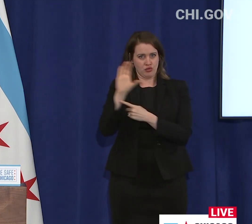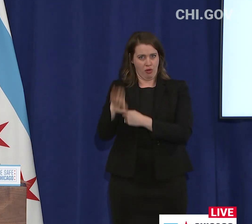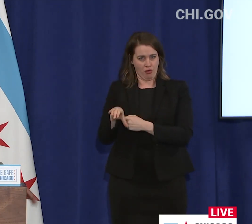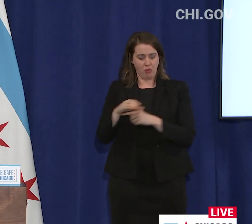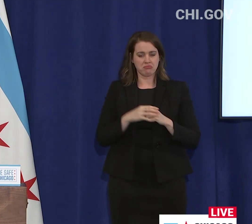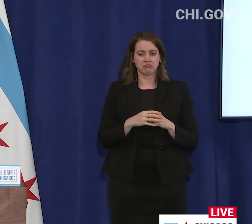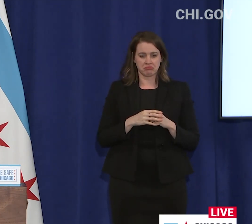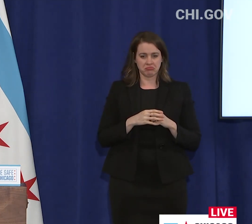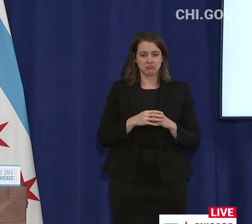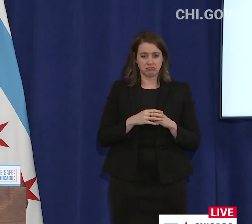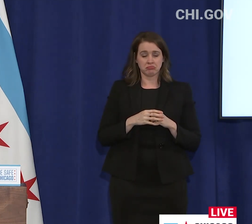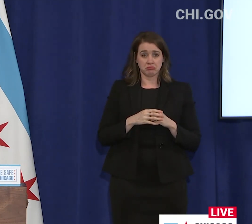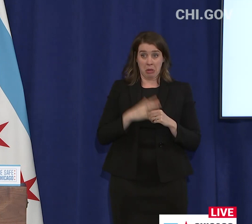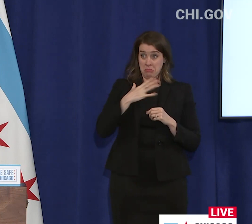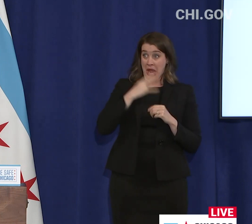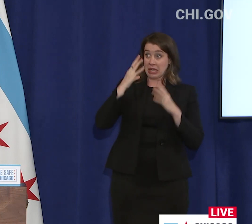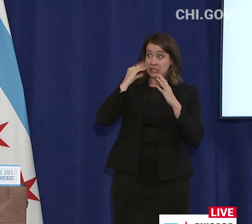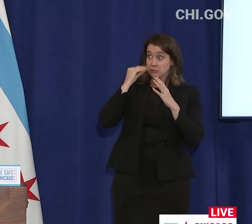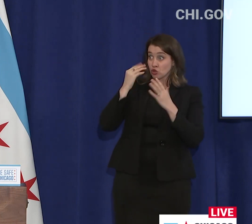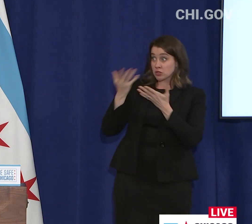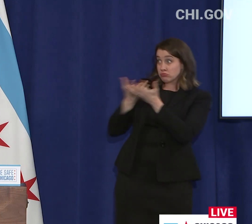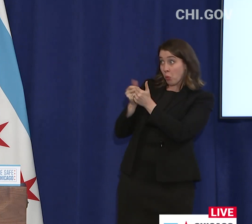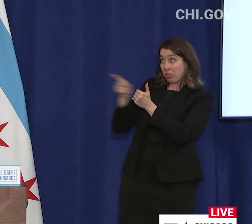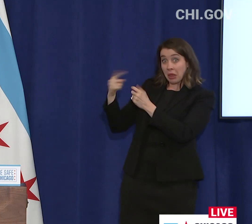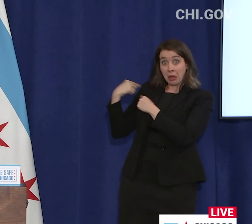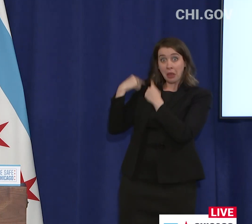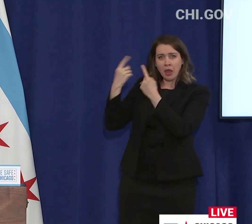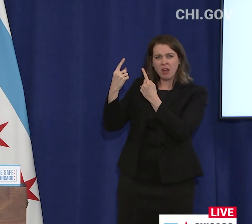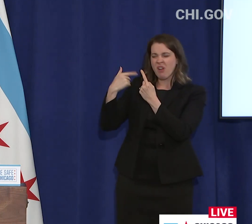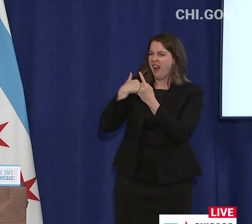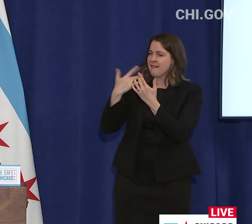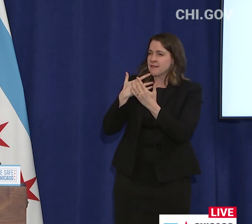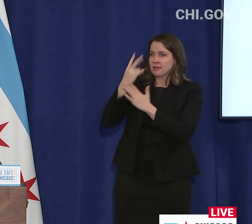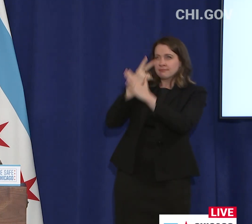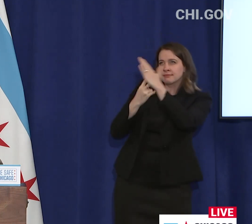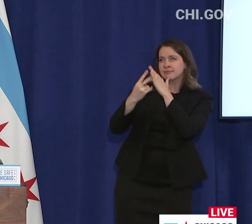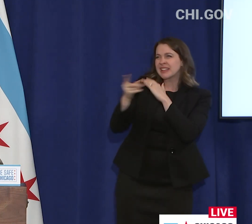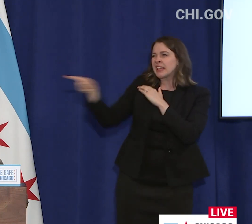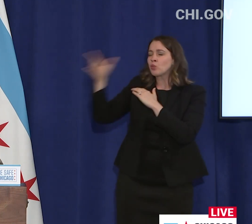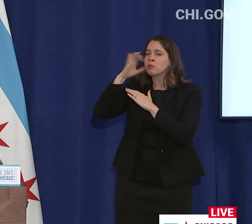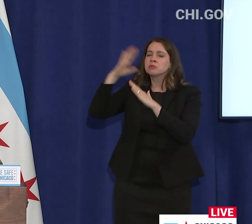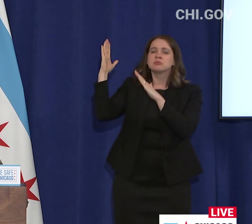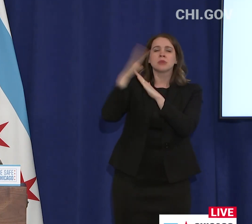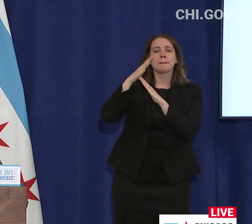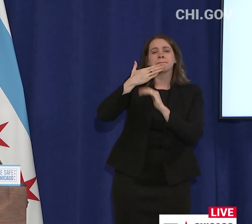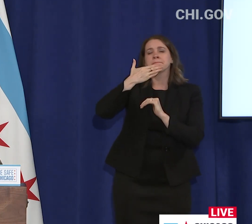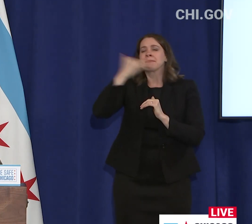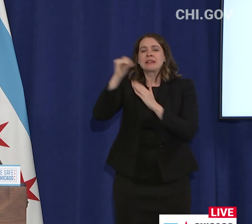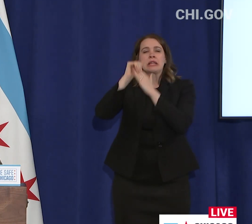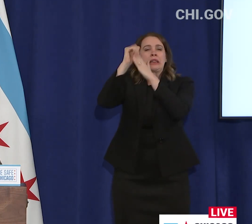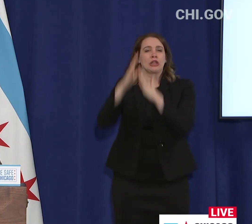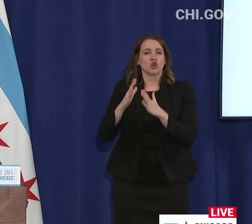so far, I have every confidence that he will be one of the greatest leaders that the Chicago Police